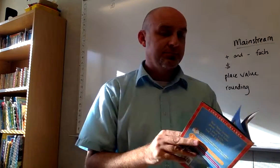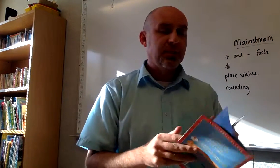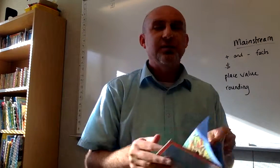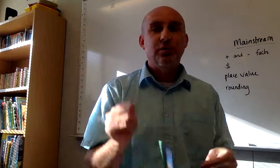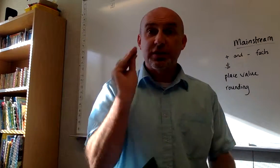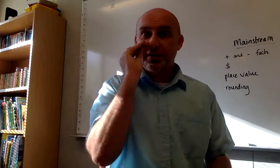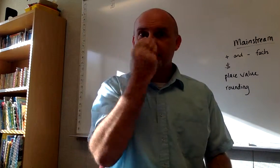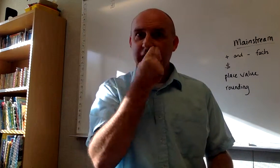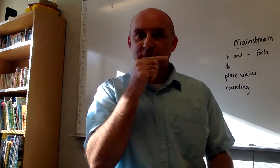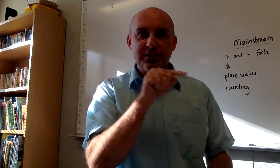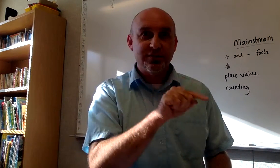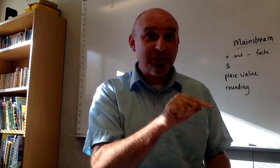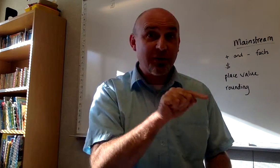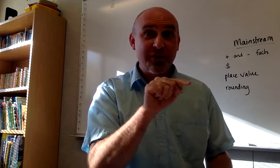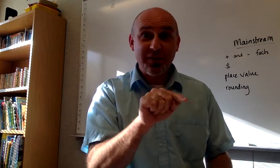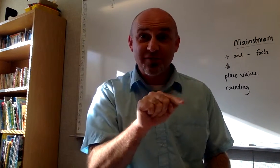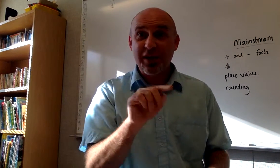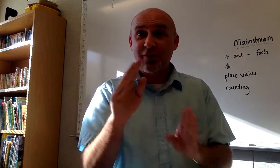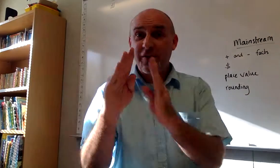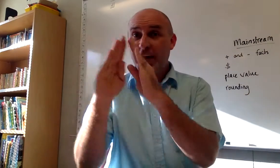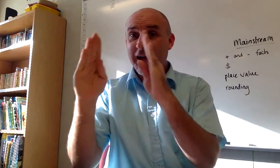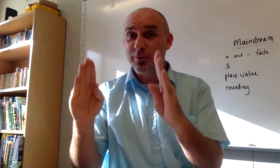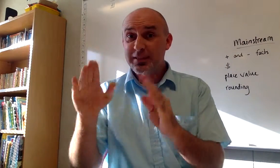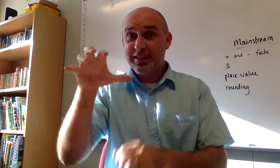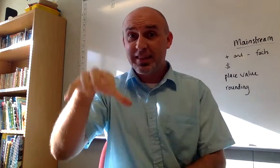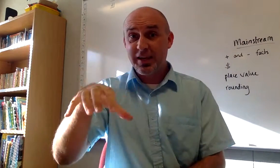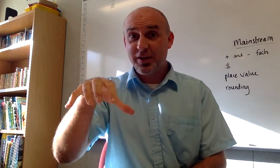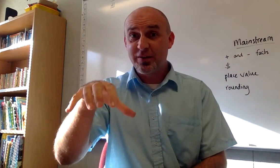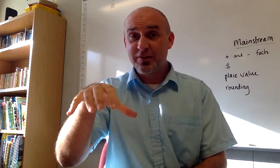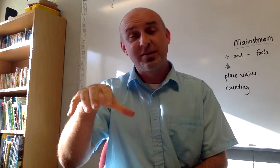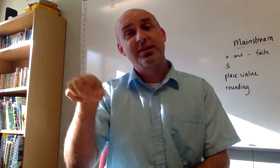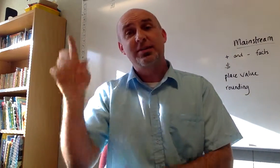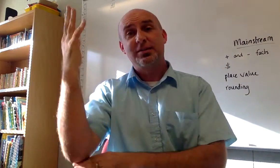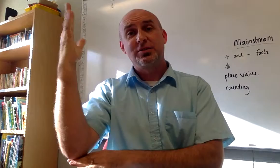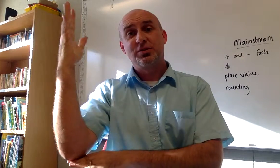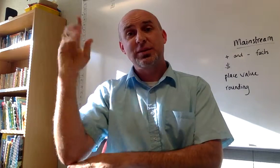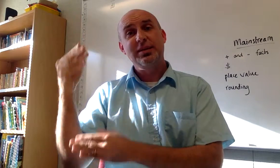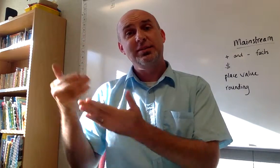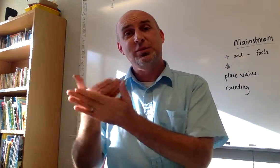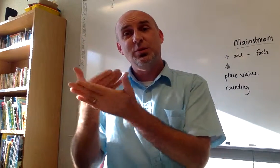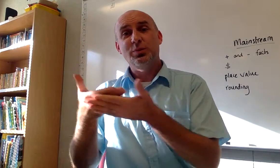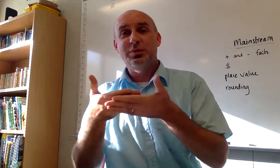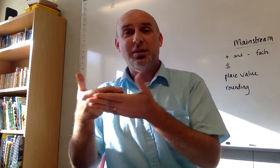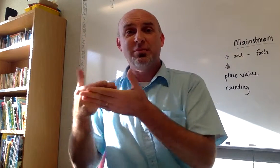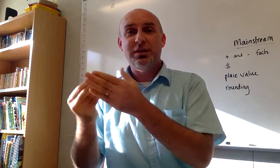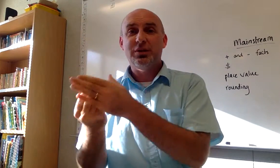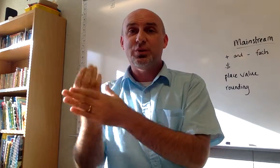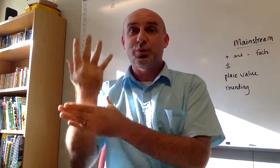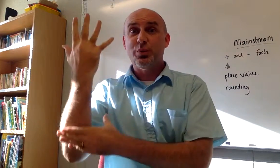And don't forget the flowers. The flower there, a house there. The tree, new, it's baby.